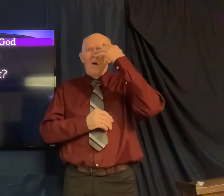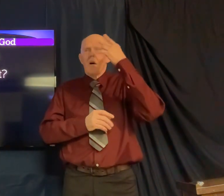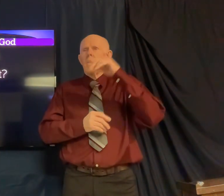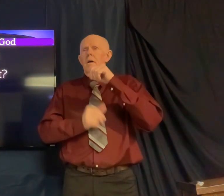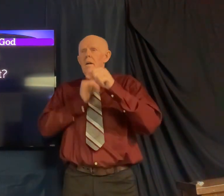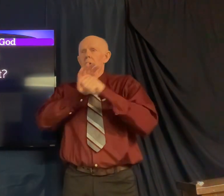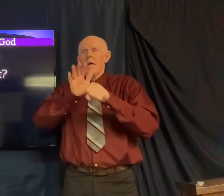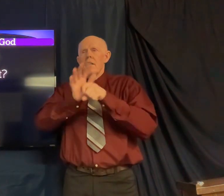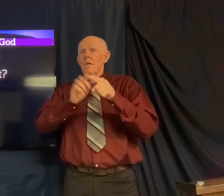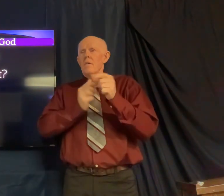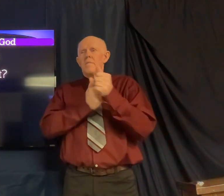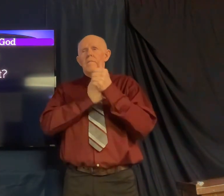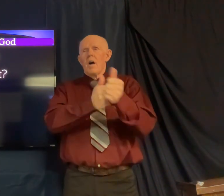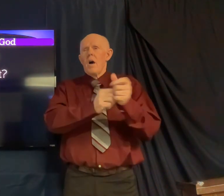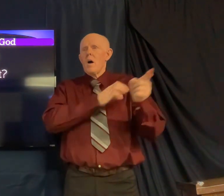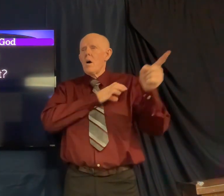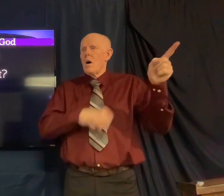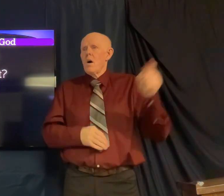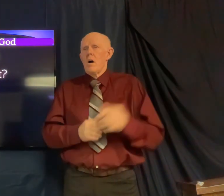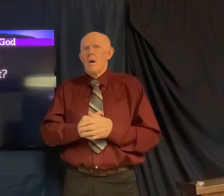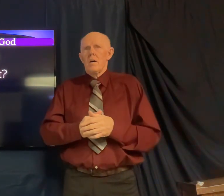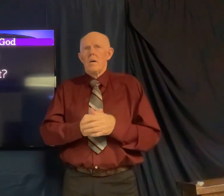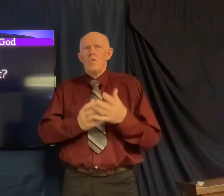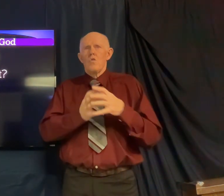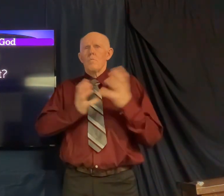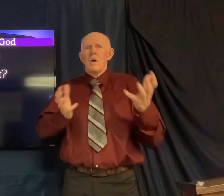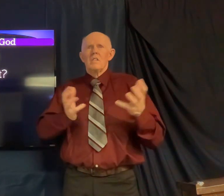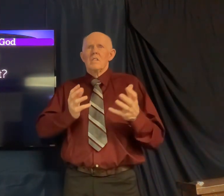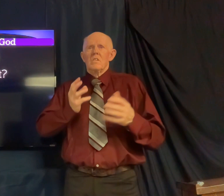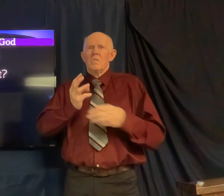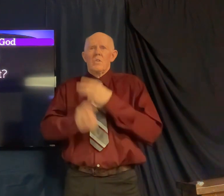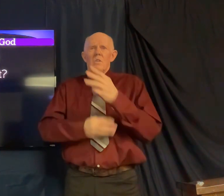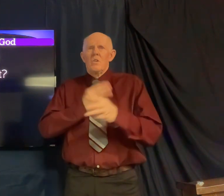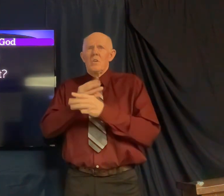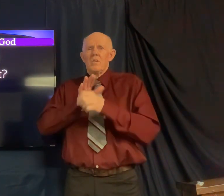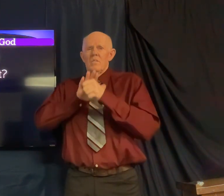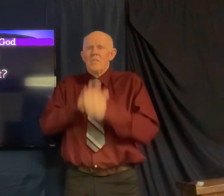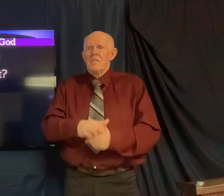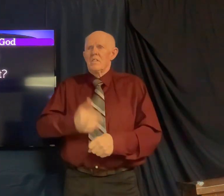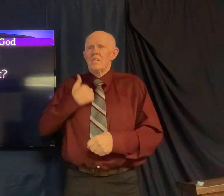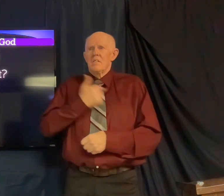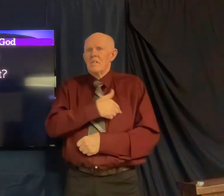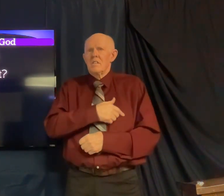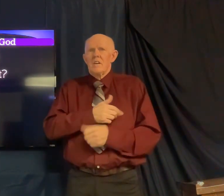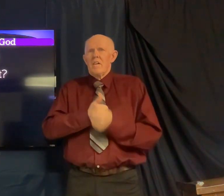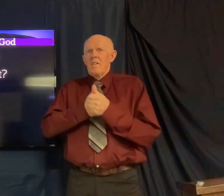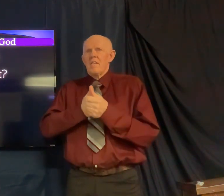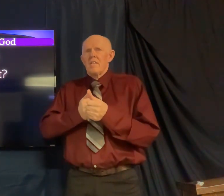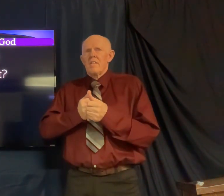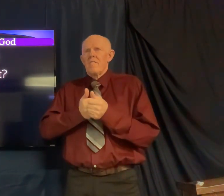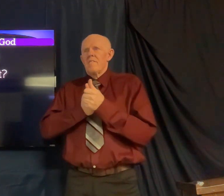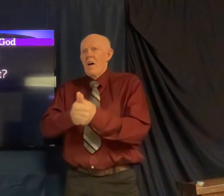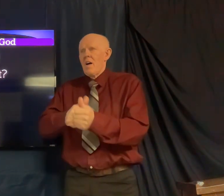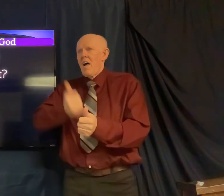We know he's the Son of God, but we must follow Christ. We have a lot of pressure in the